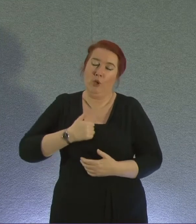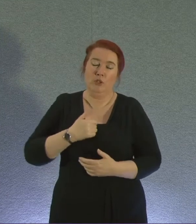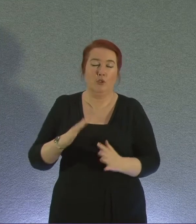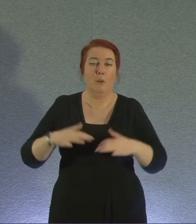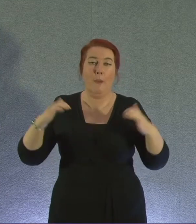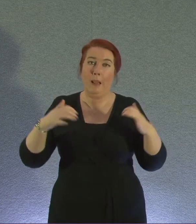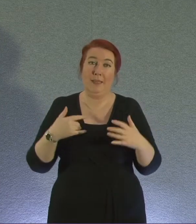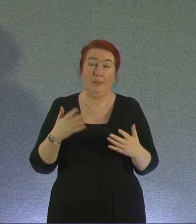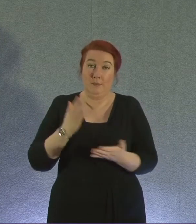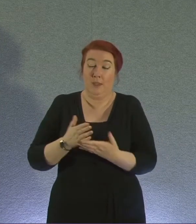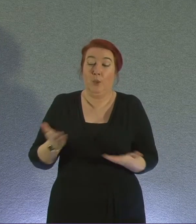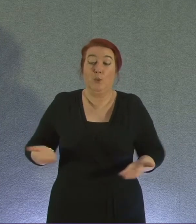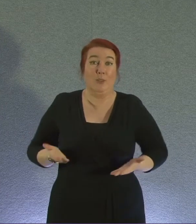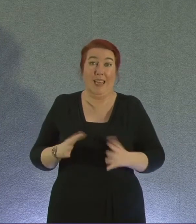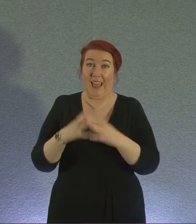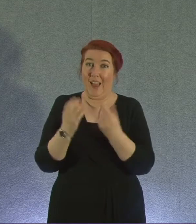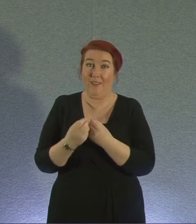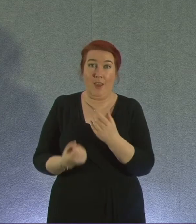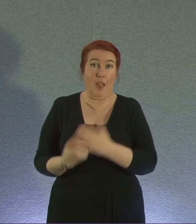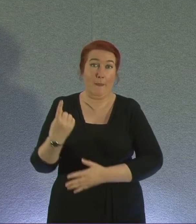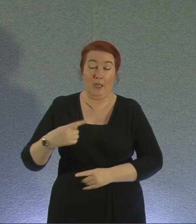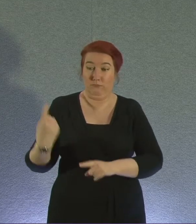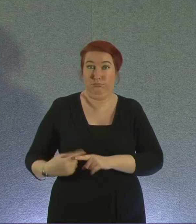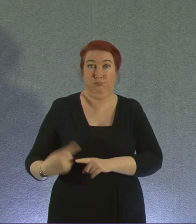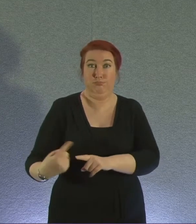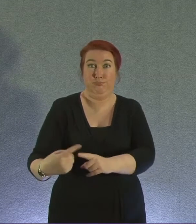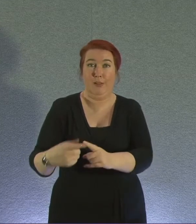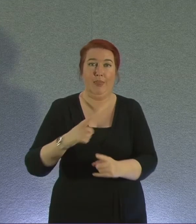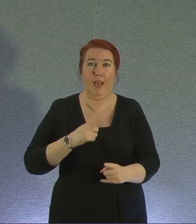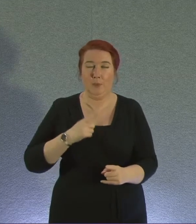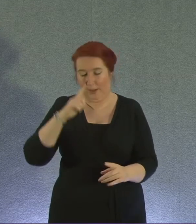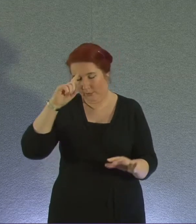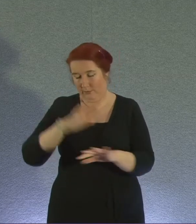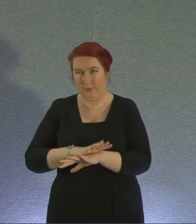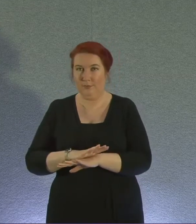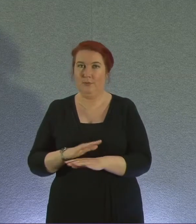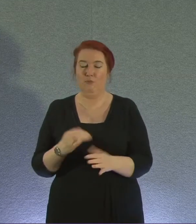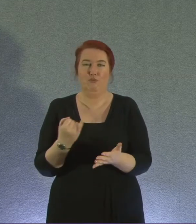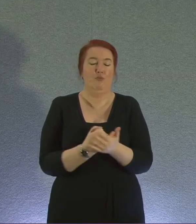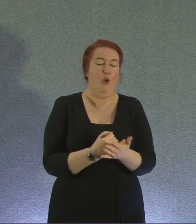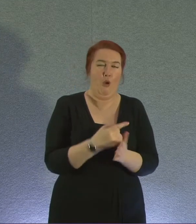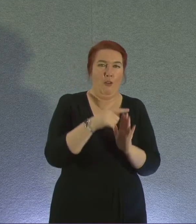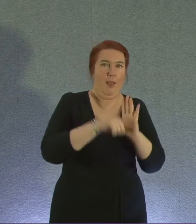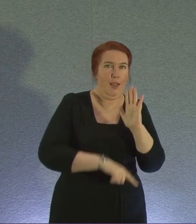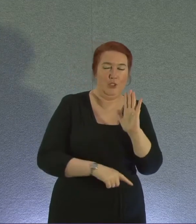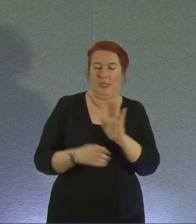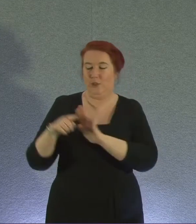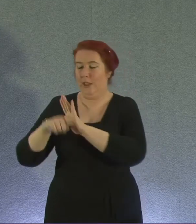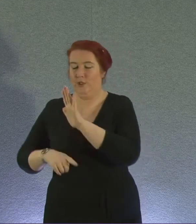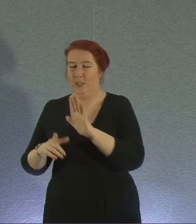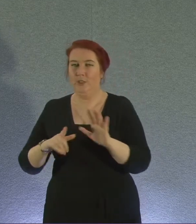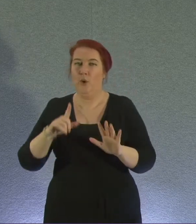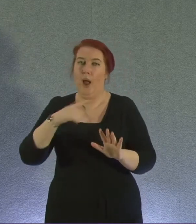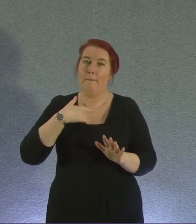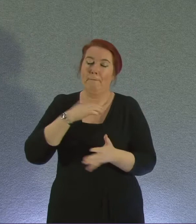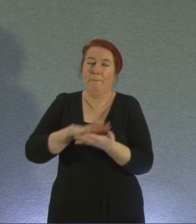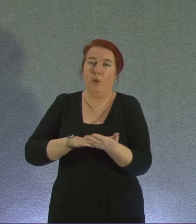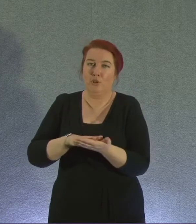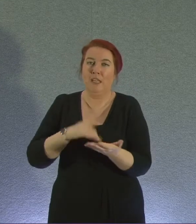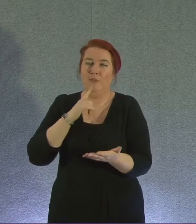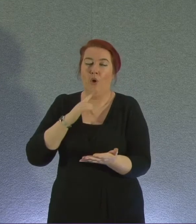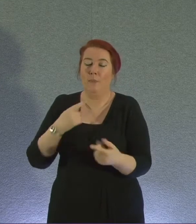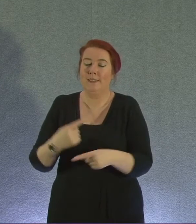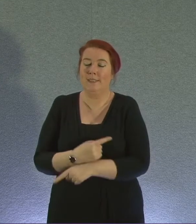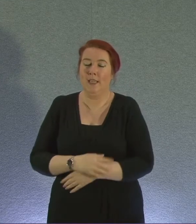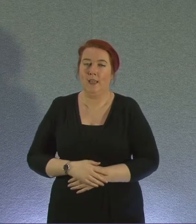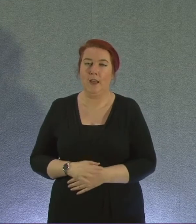happened very, very quickly, and I'm mixing up legislation, and I do apologise for that mistake, Presiding Officer. Thank you